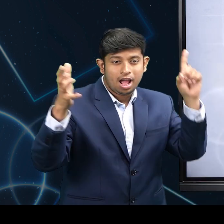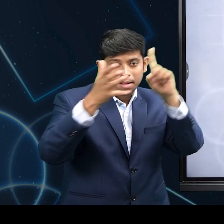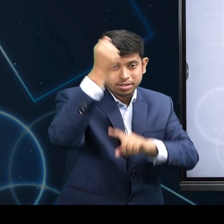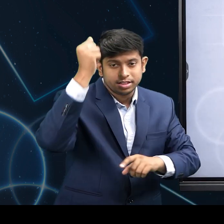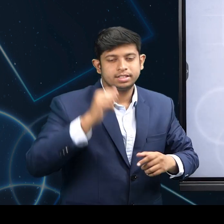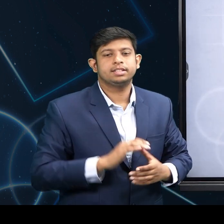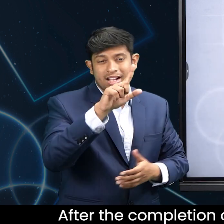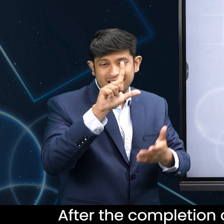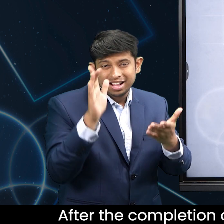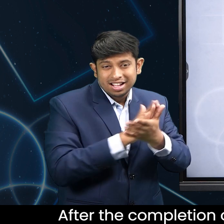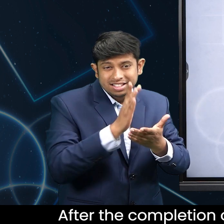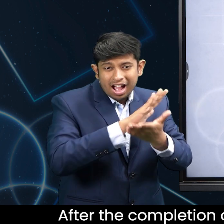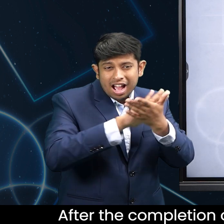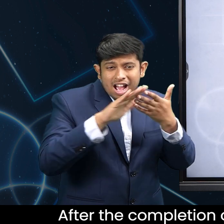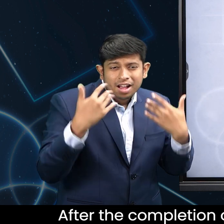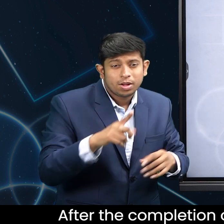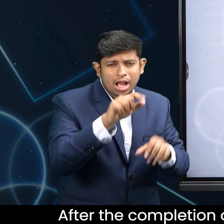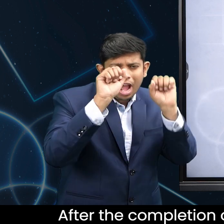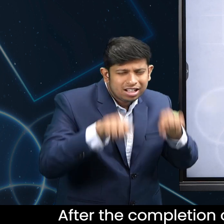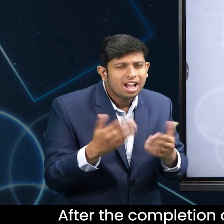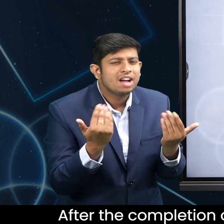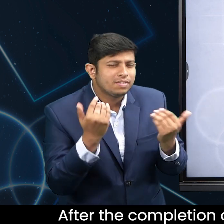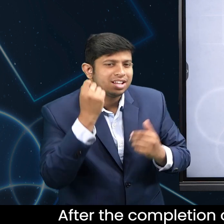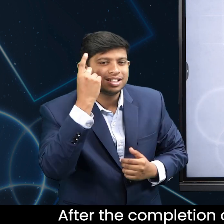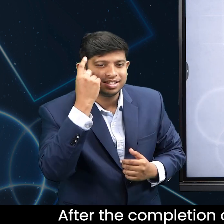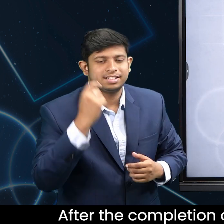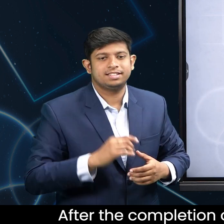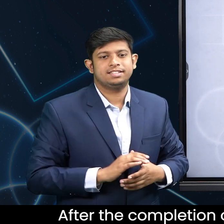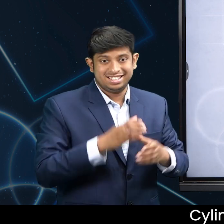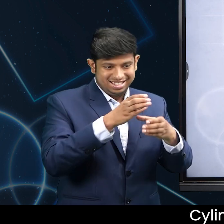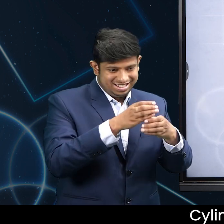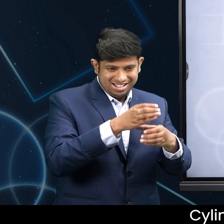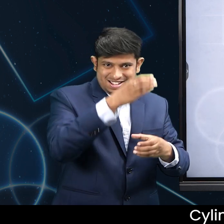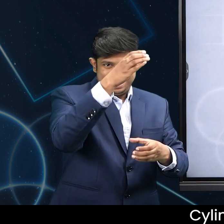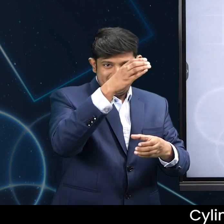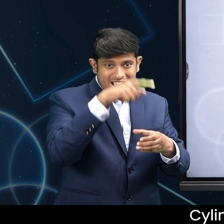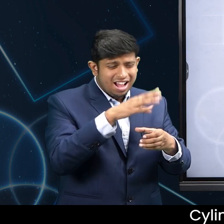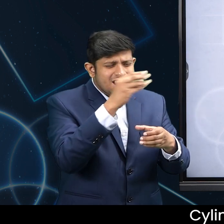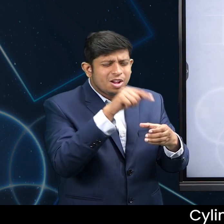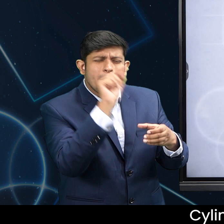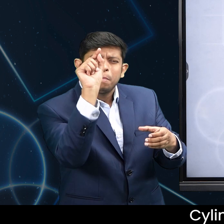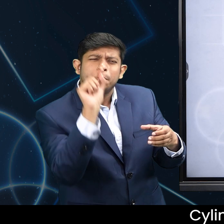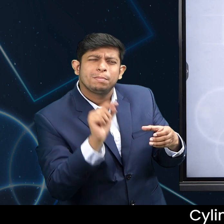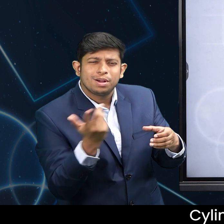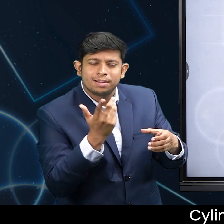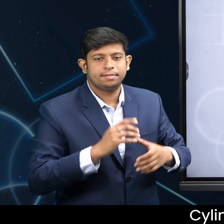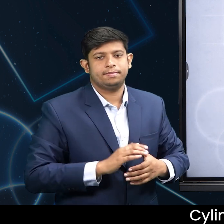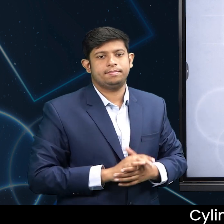Learning outcomes. After the completion of this lesson, you will be able to understand cylinder and its